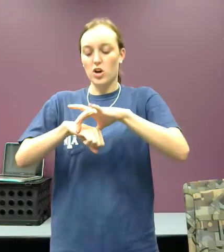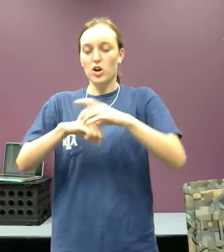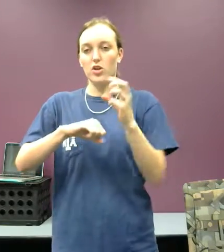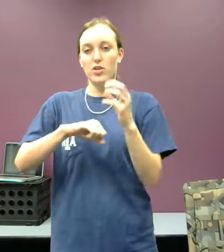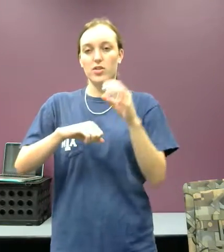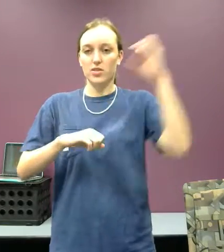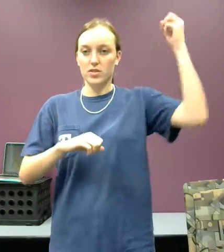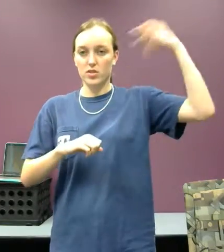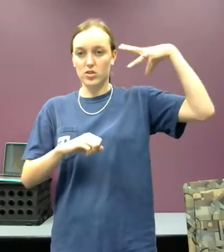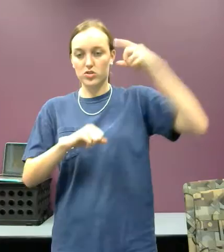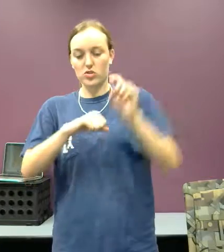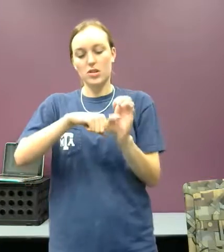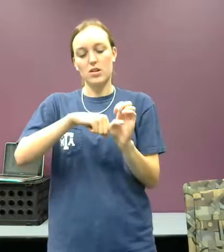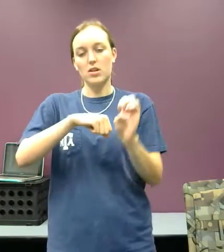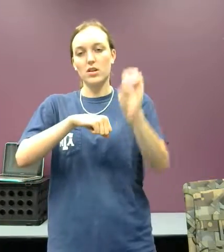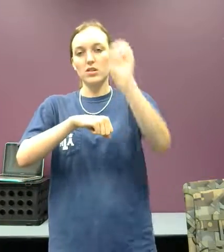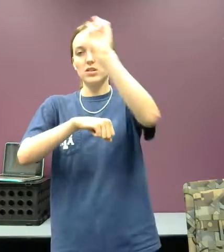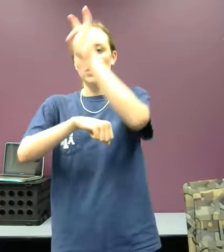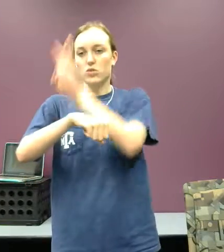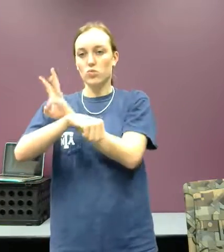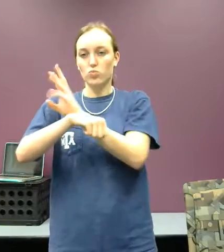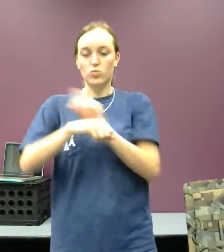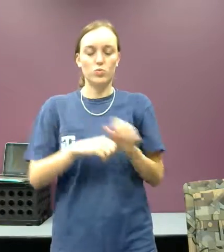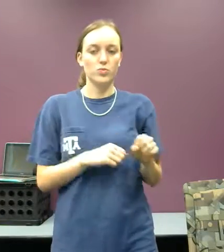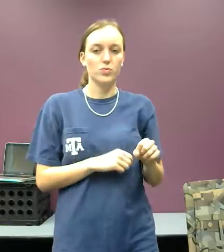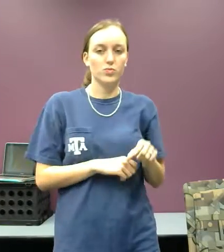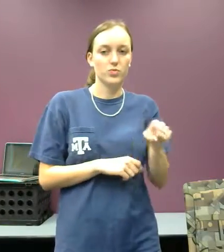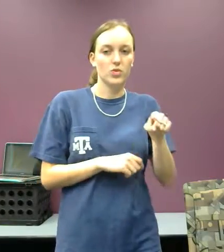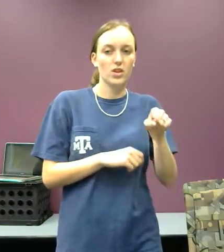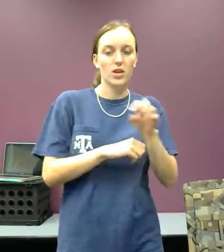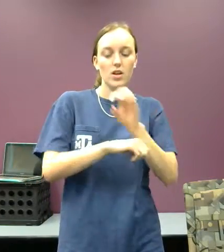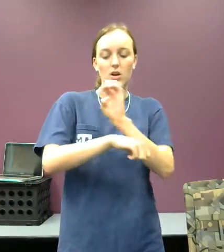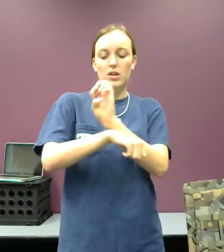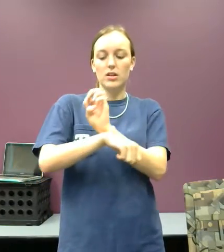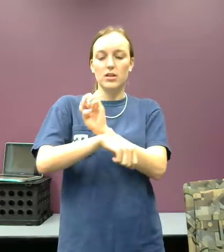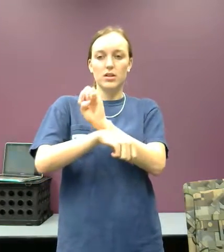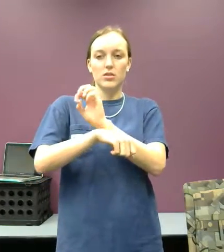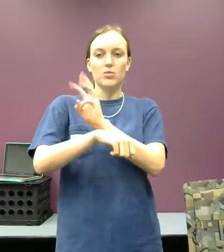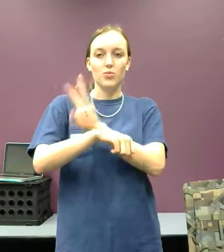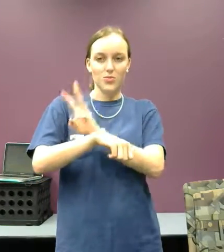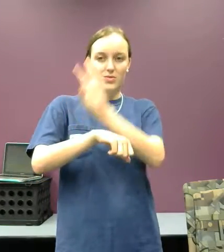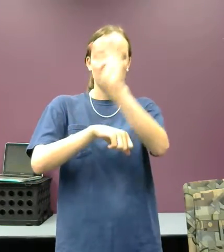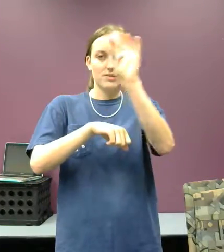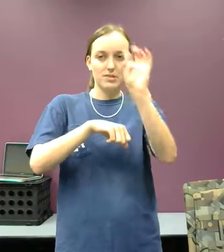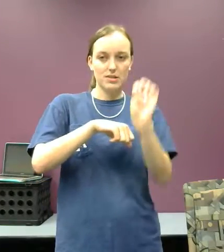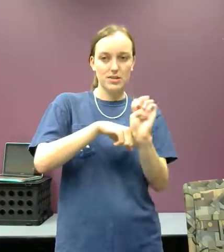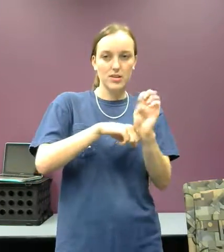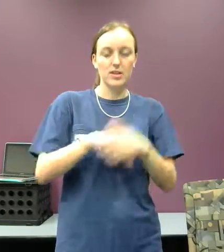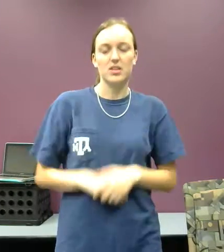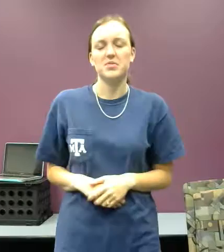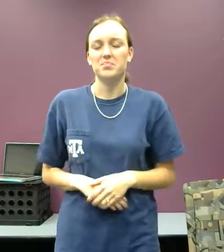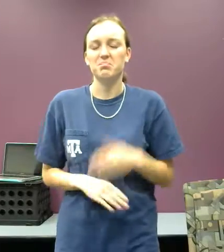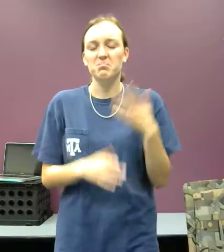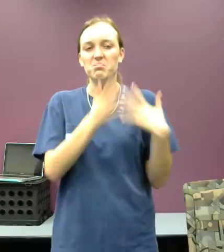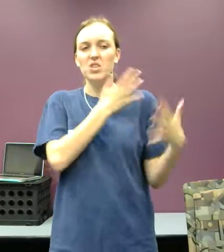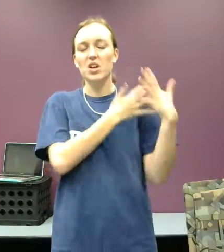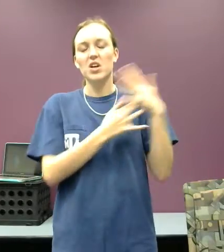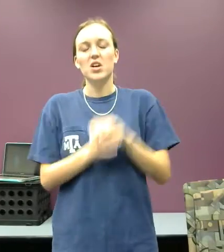Venus's rotation is so slow that a day lasts longer than a year. Little was known about Venus until the 20th century. Its